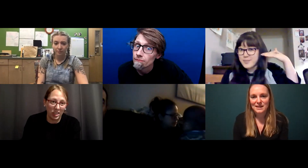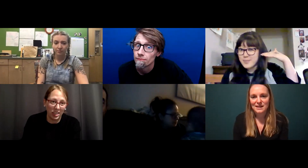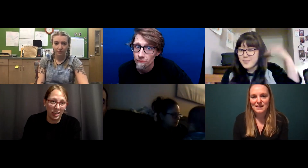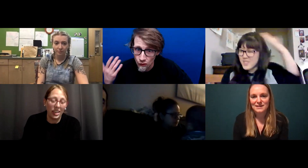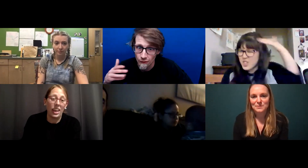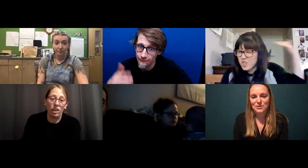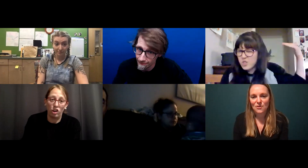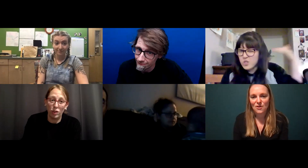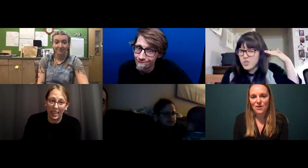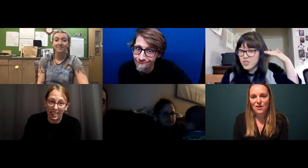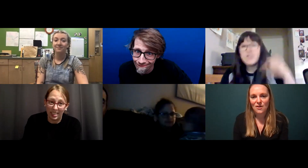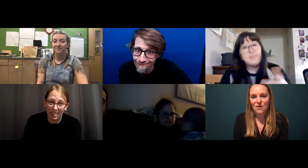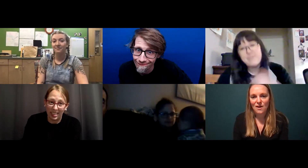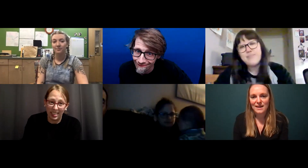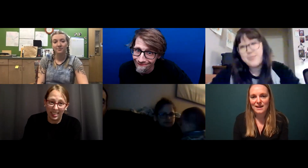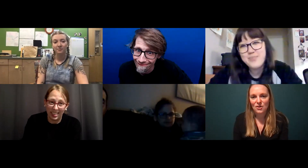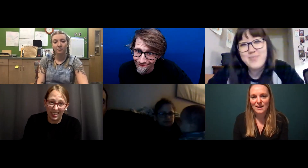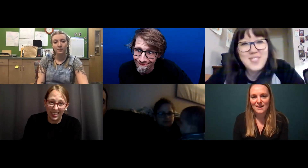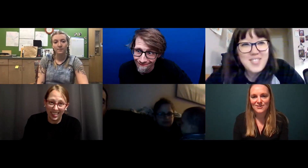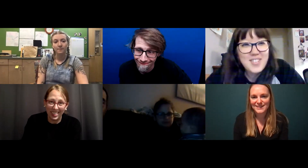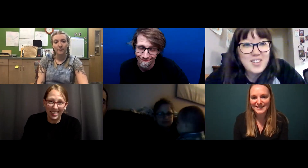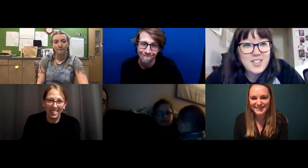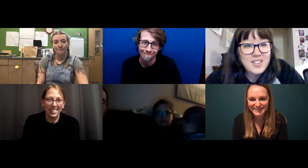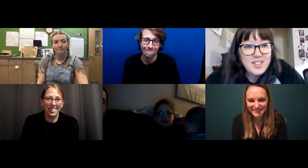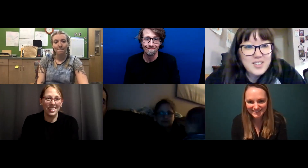Spanish and Korean.